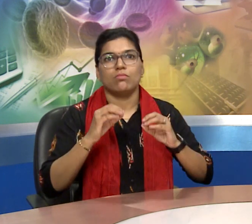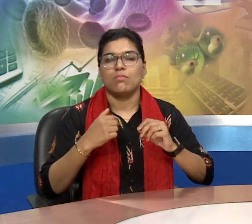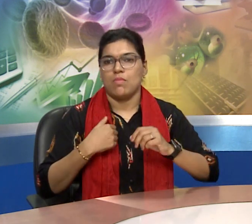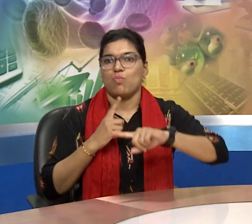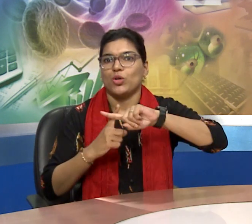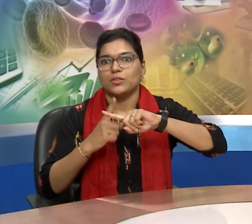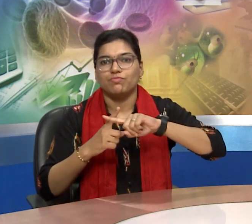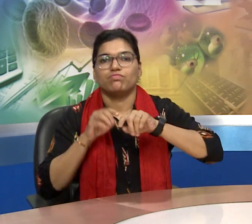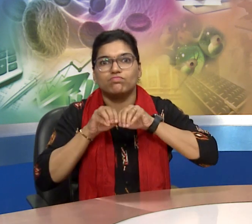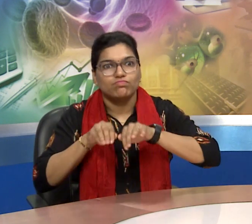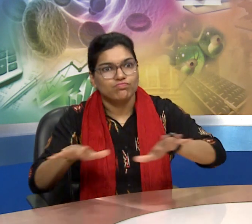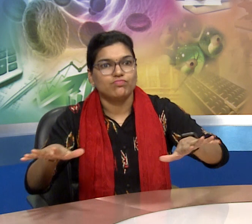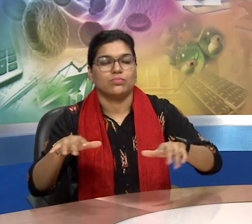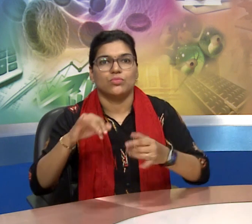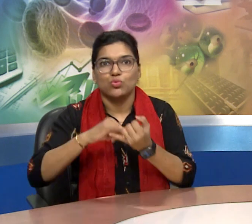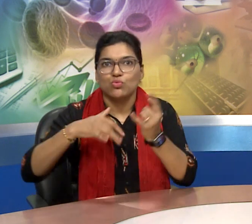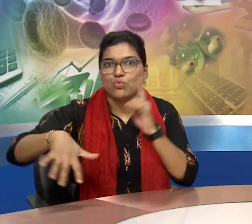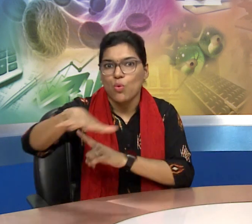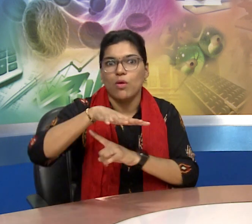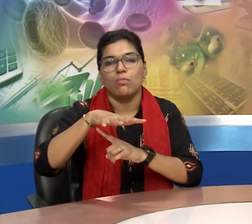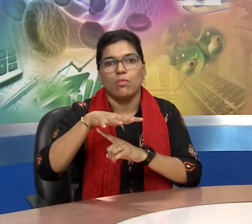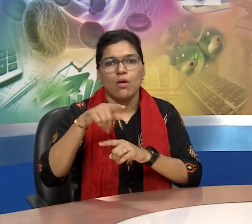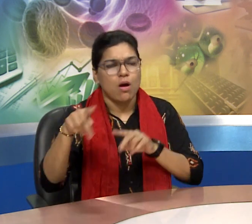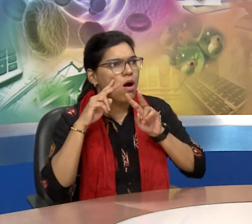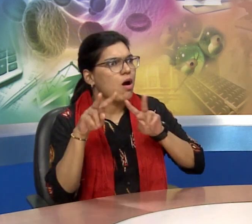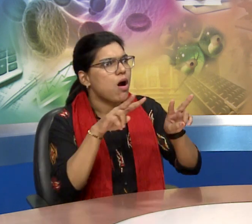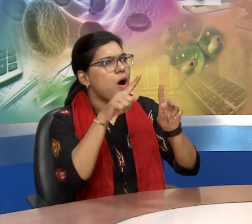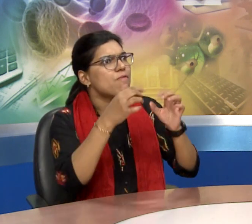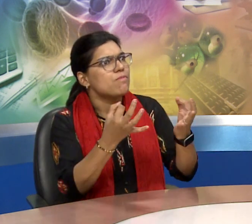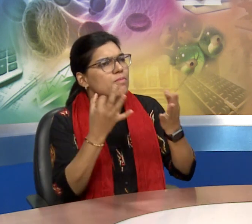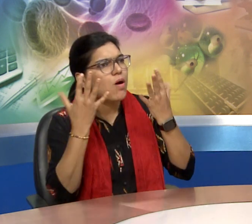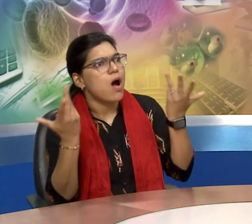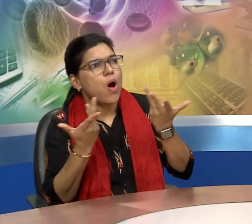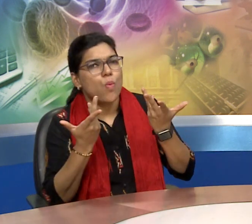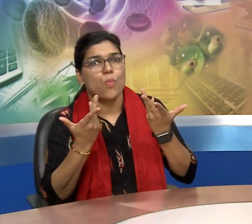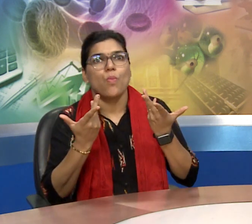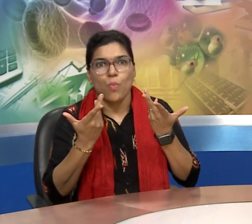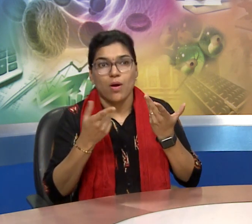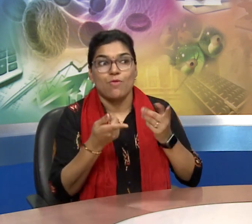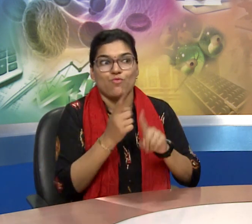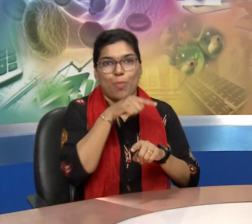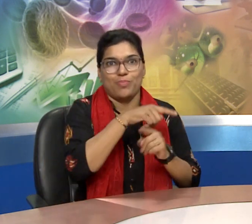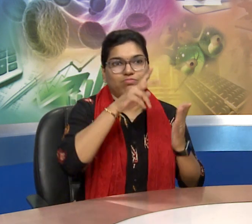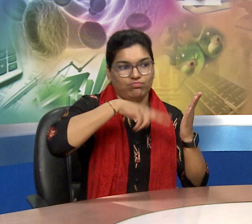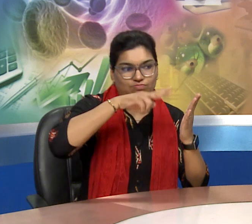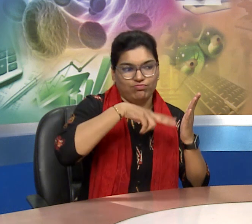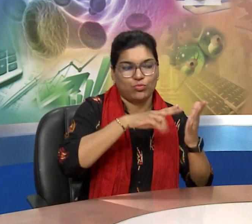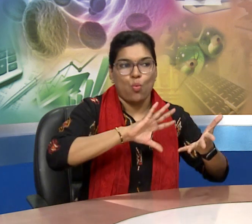so that she or he can play a positive role in the development of the society.